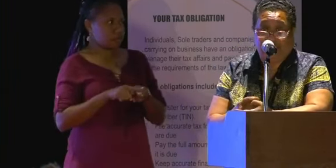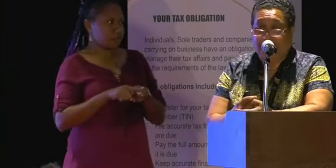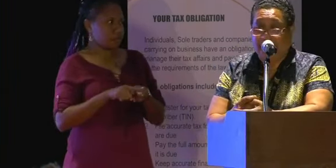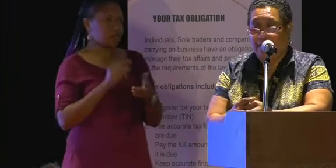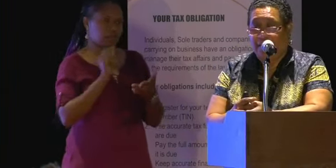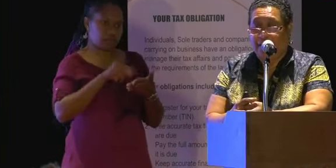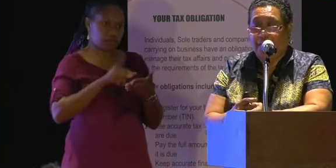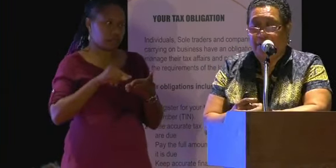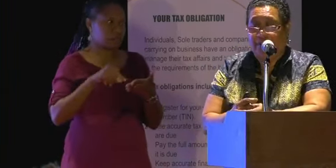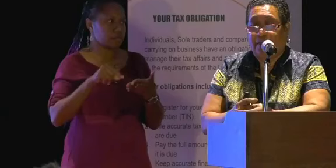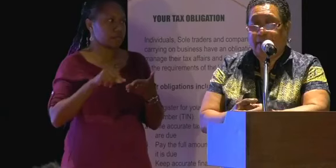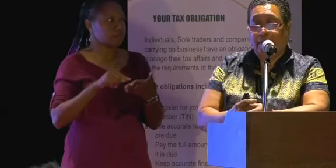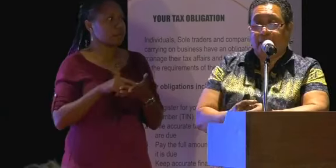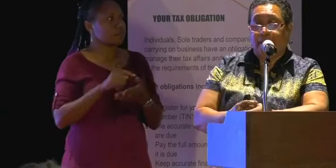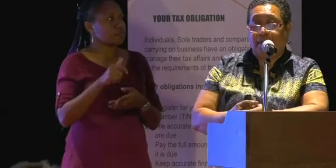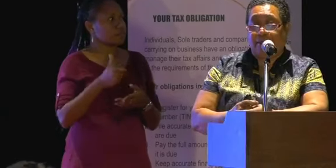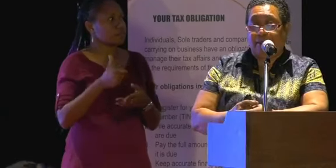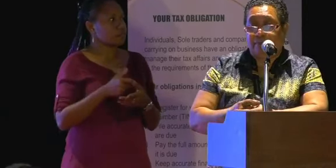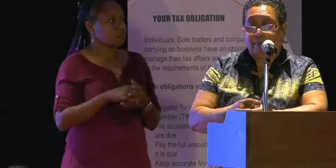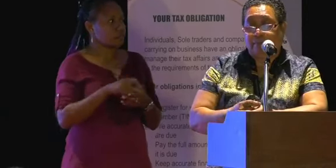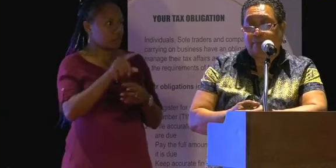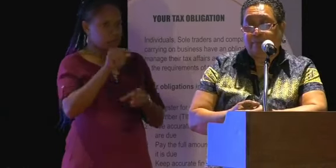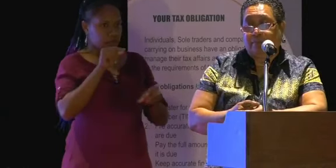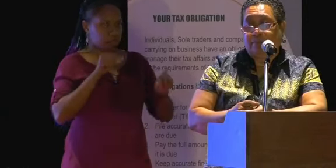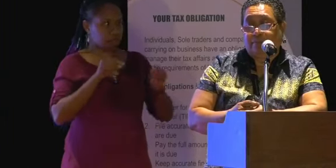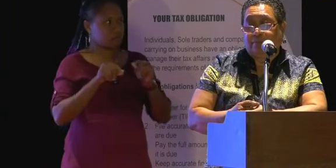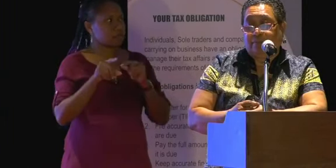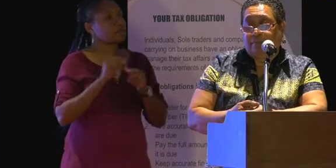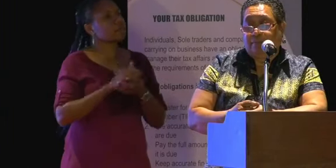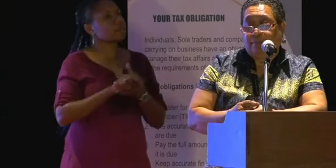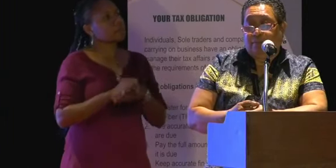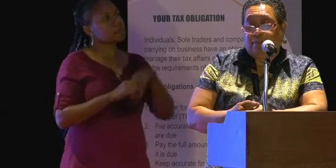collection. Okay, and